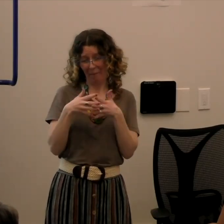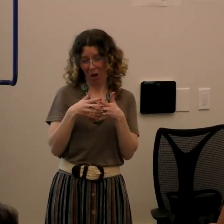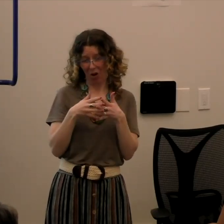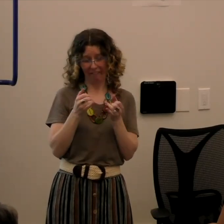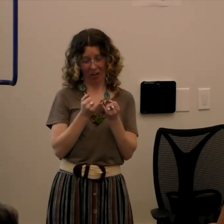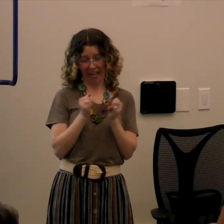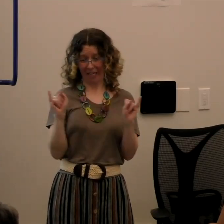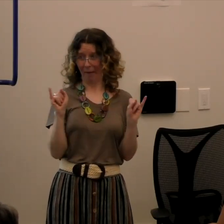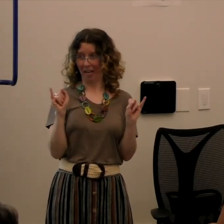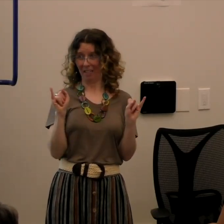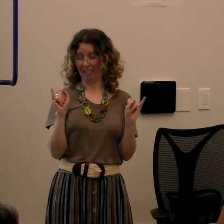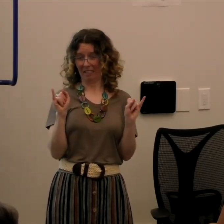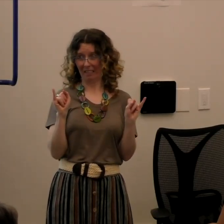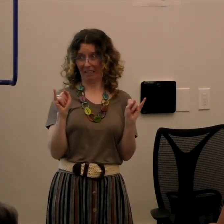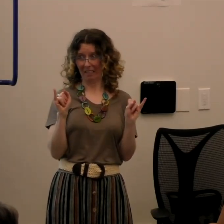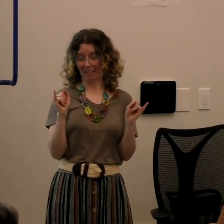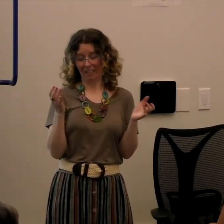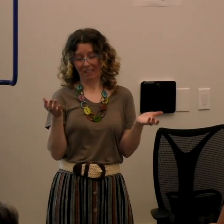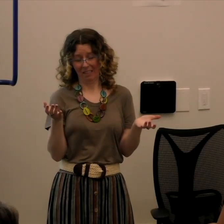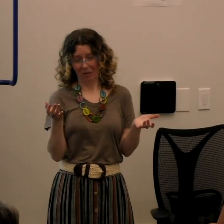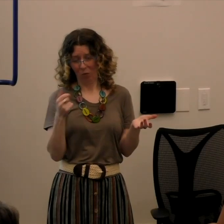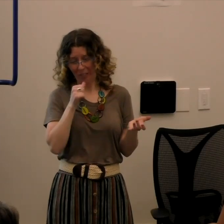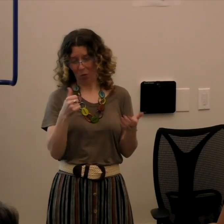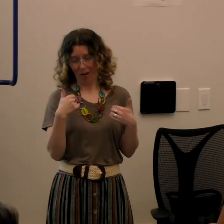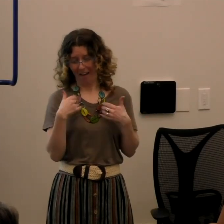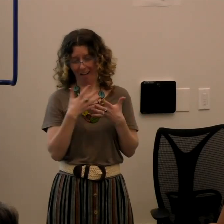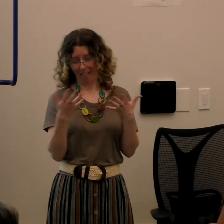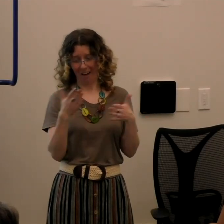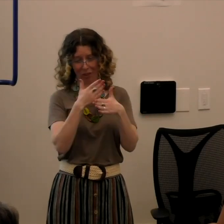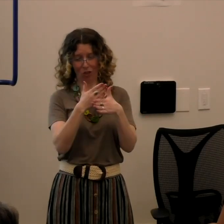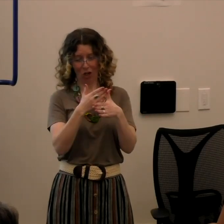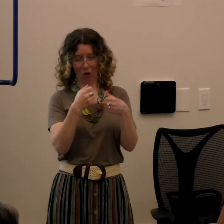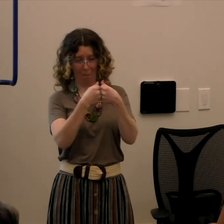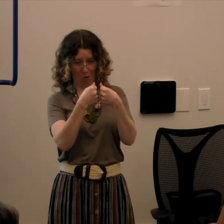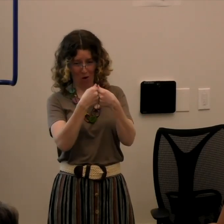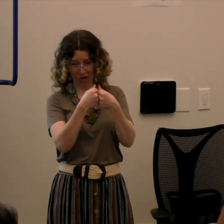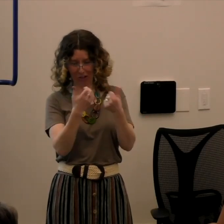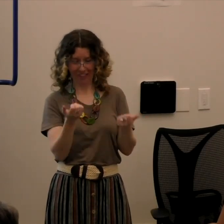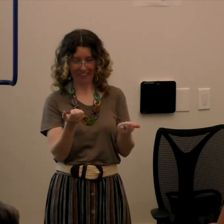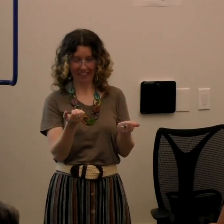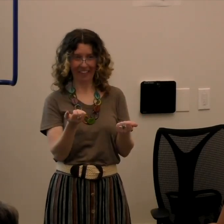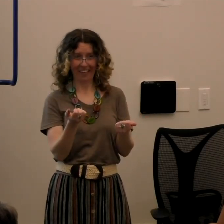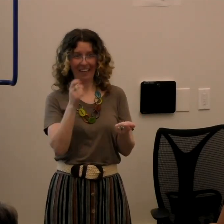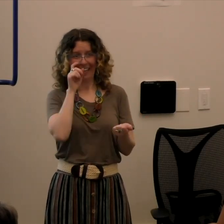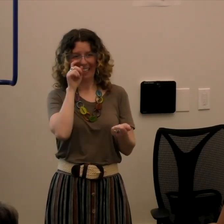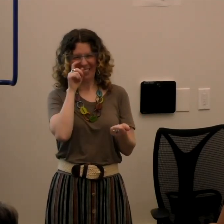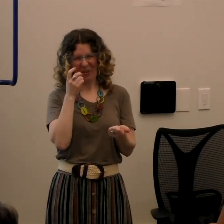American Sign Language, I mean, in America, we're very independent. We don't have a lot of shared, you